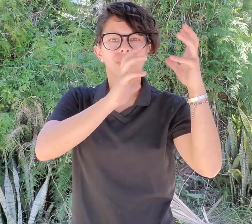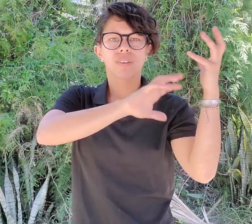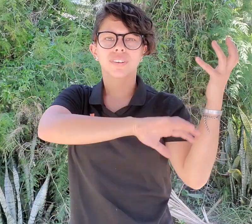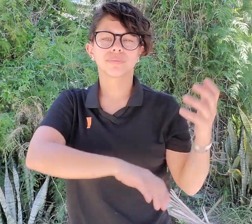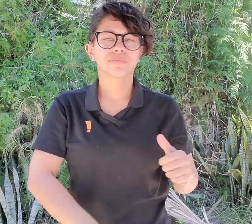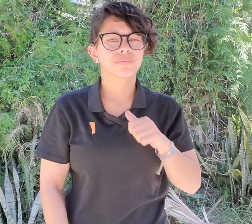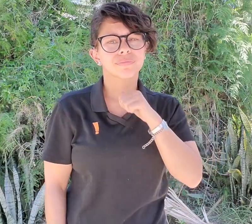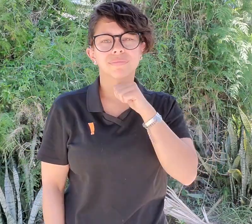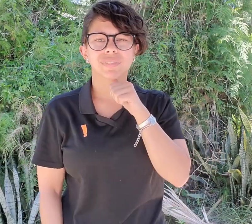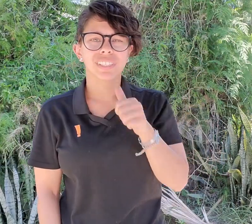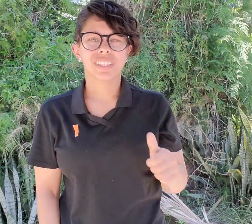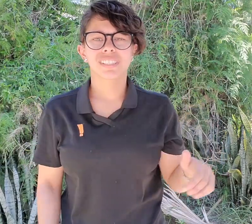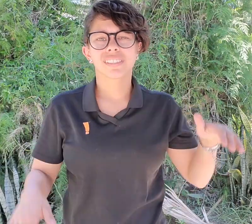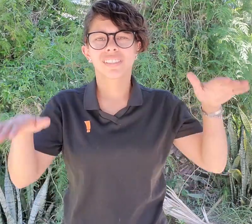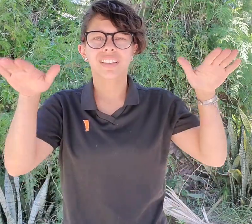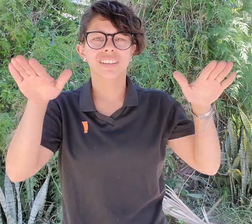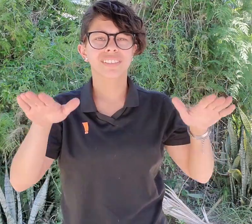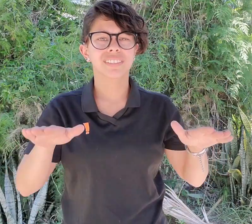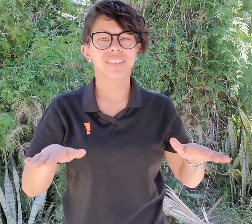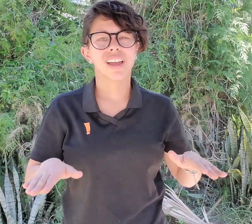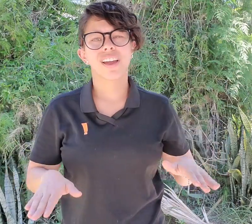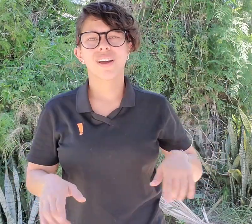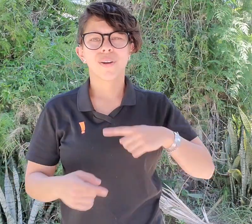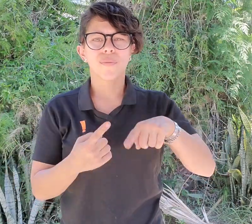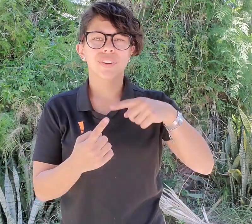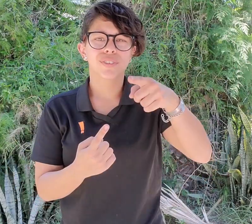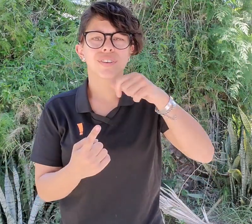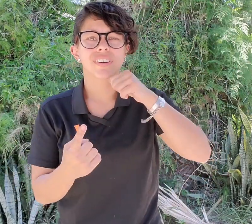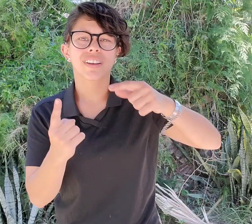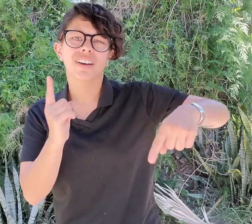order. It's not a sound when you're not